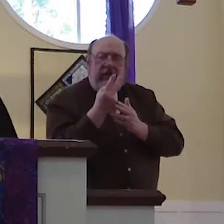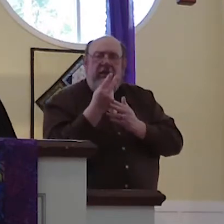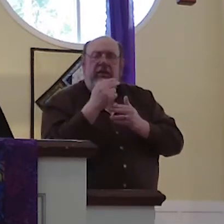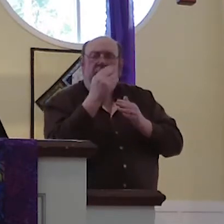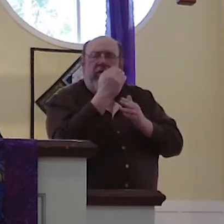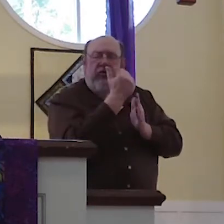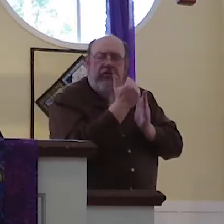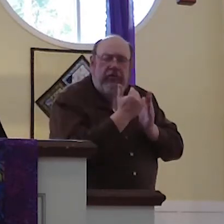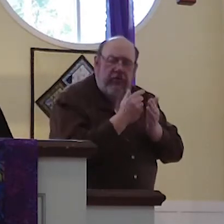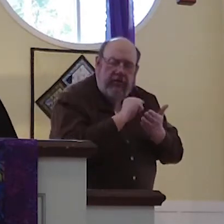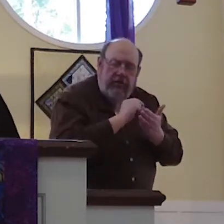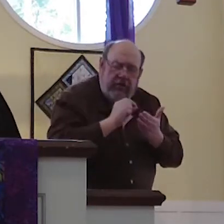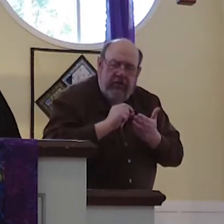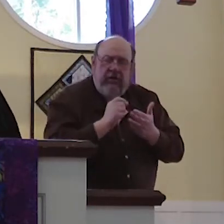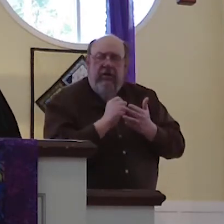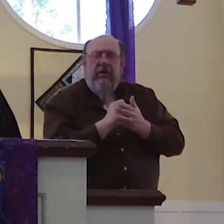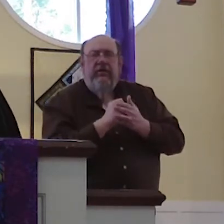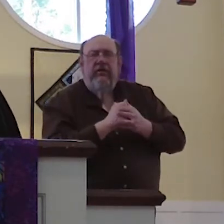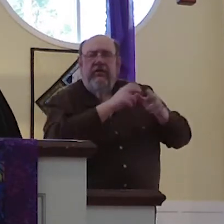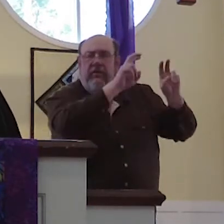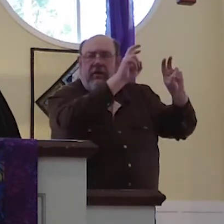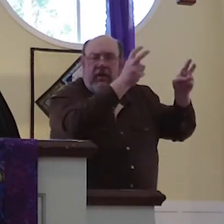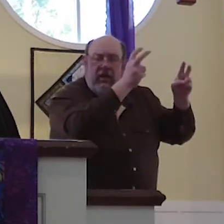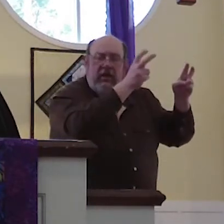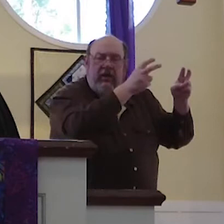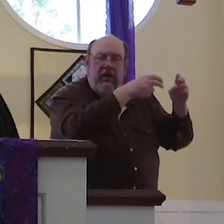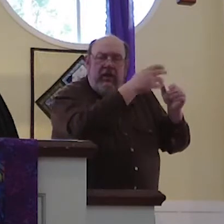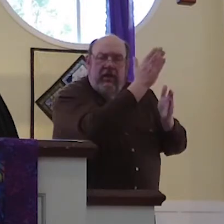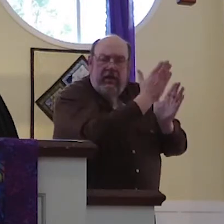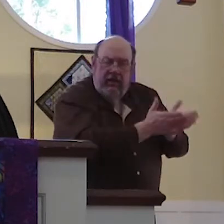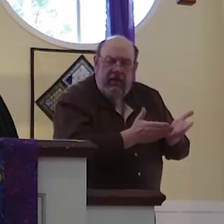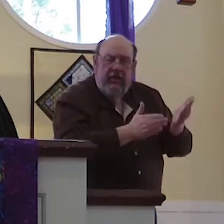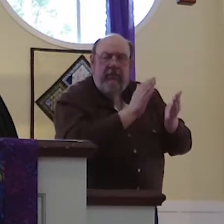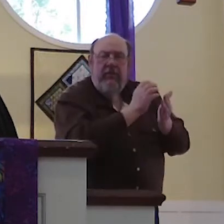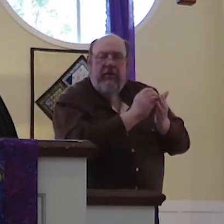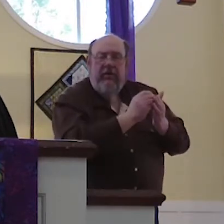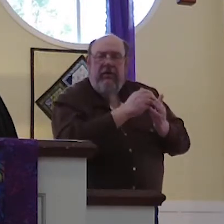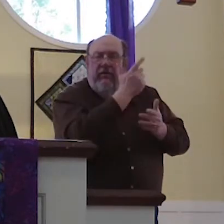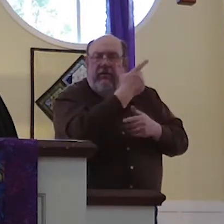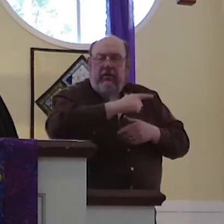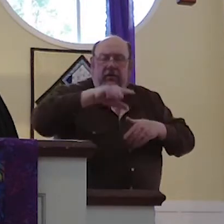meant to highlight what's being said in that portion of the Lord's Prayer.